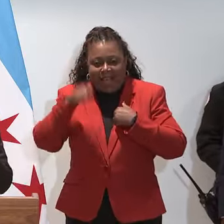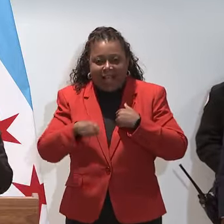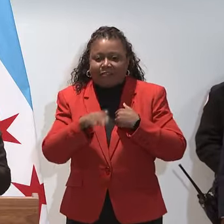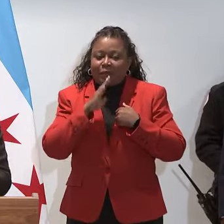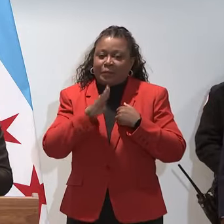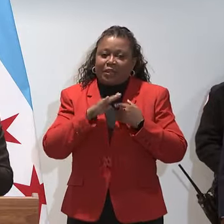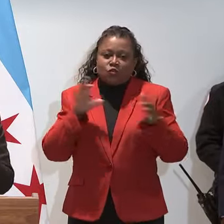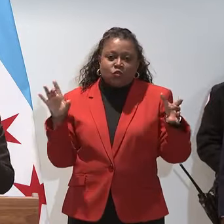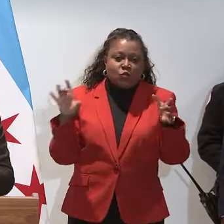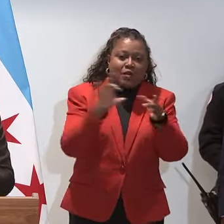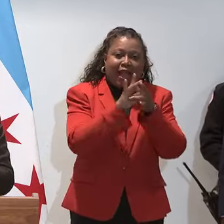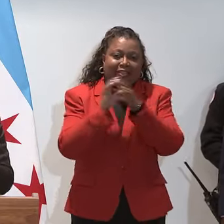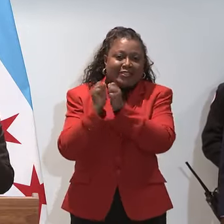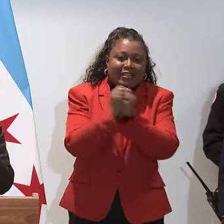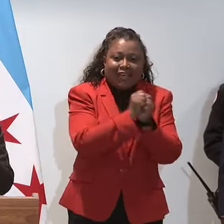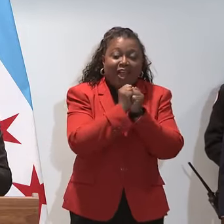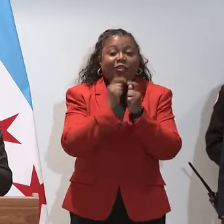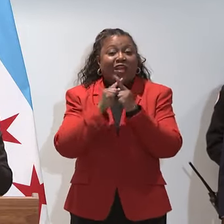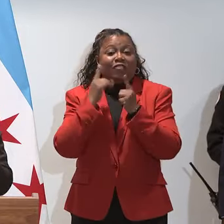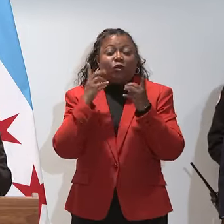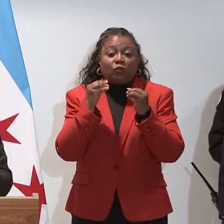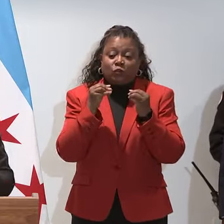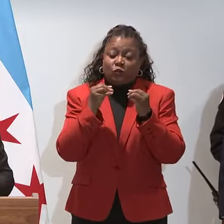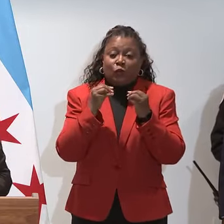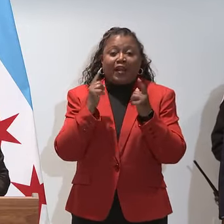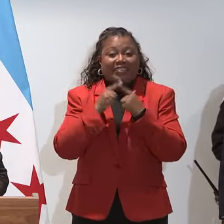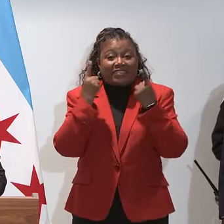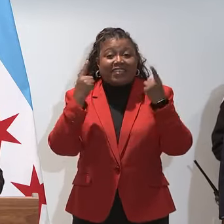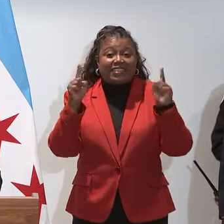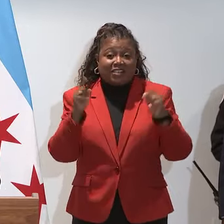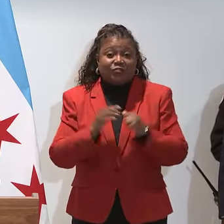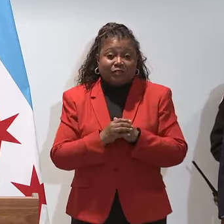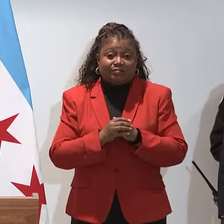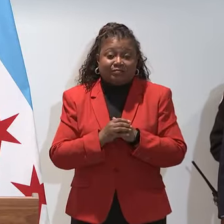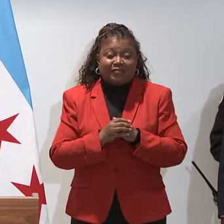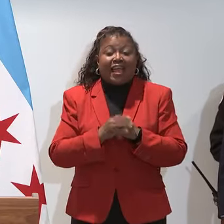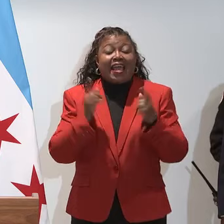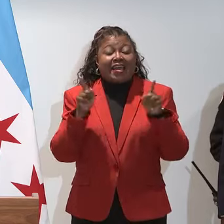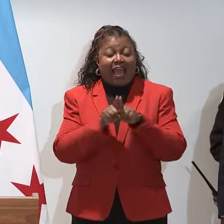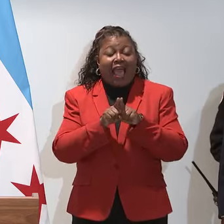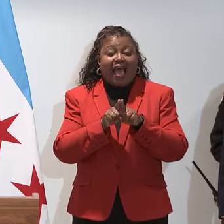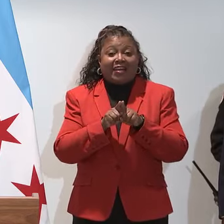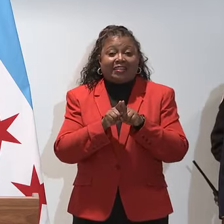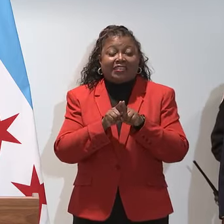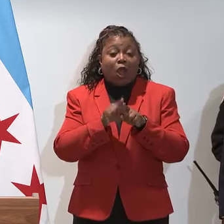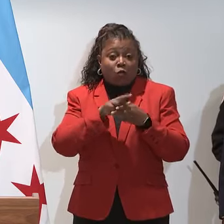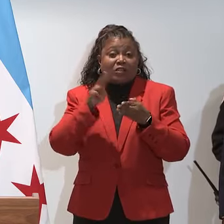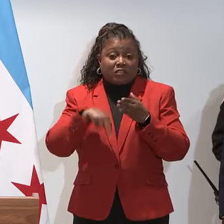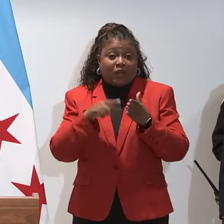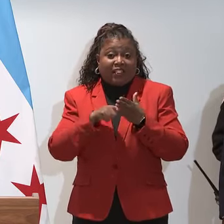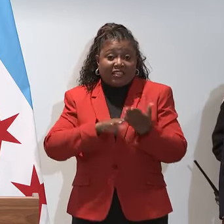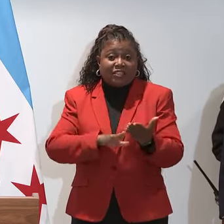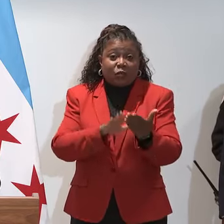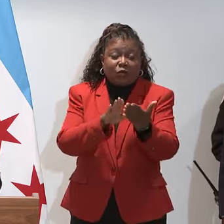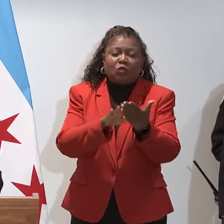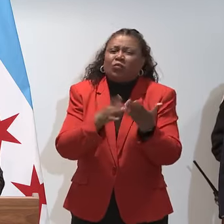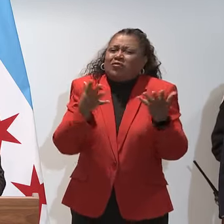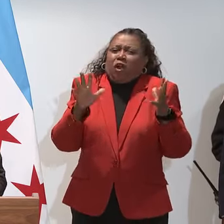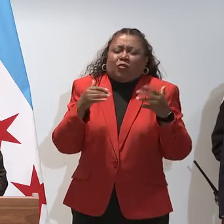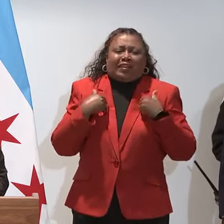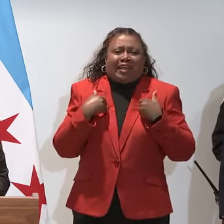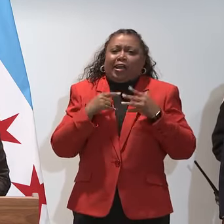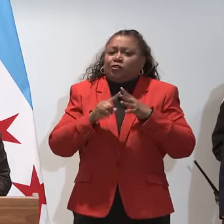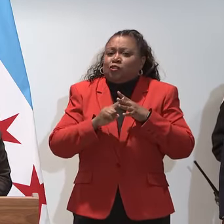to be united together if we're going to be successful. And as a result of this approach, we've already